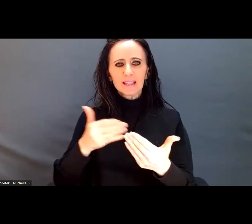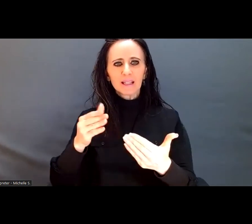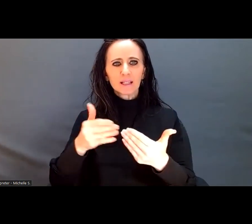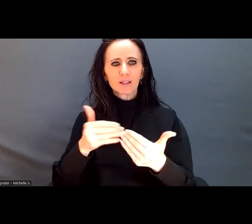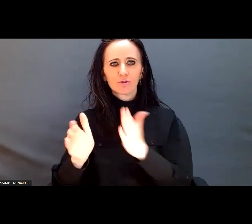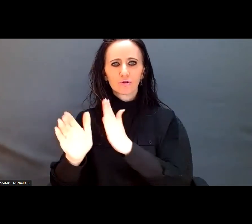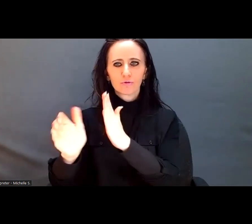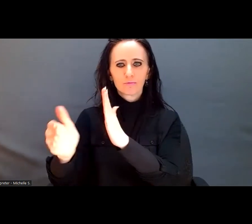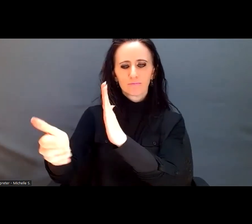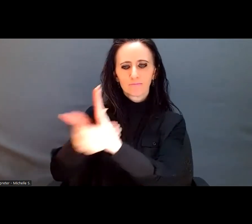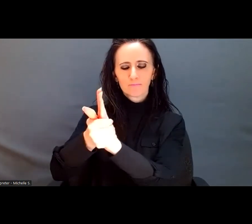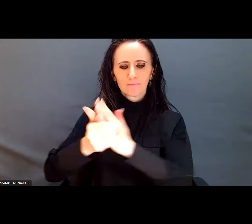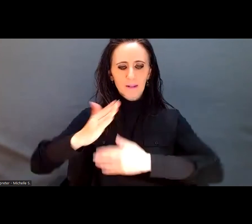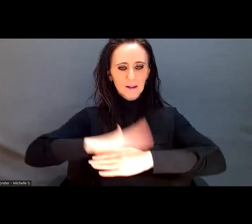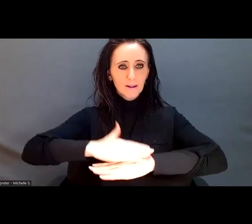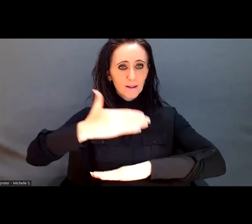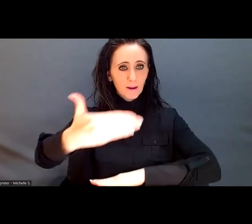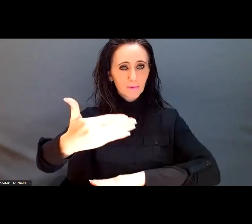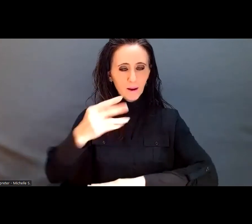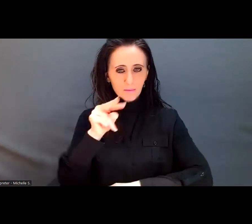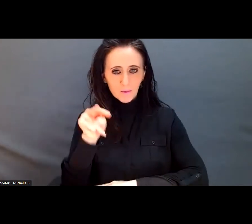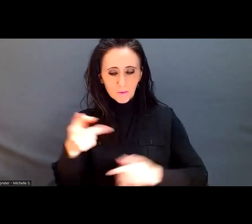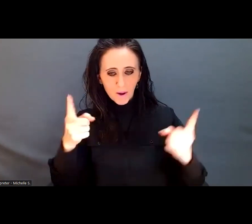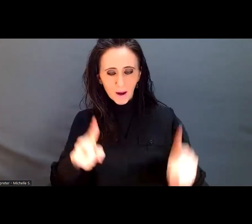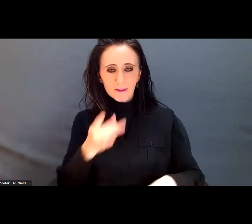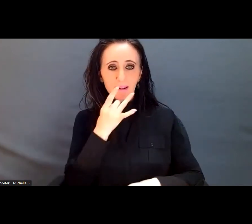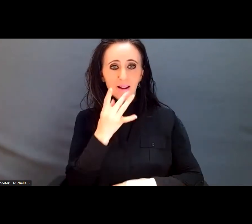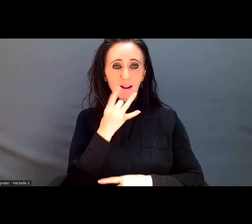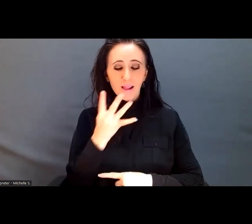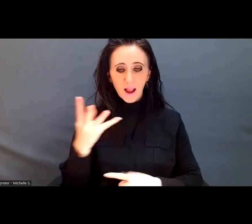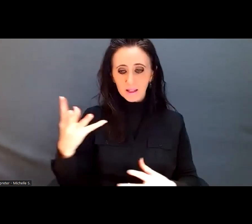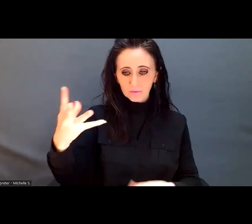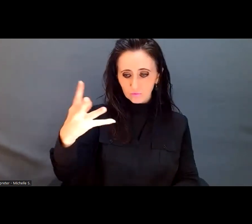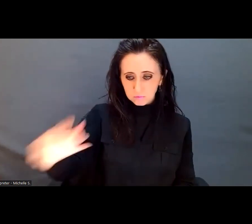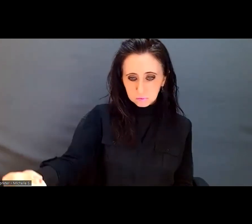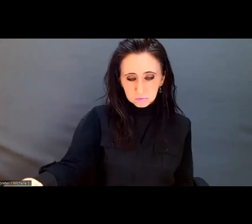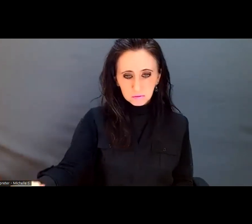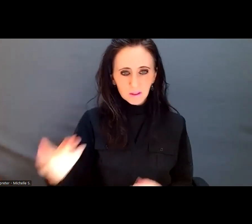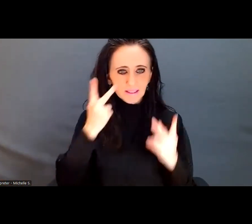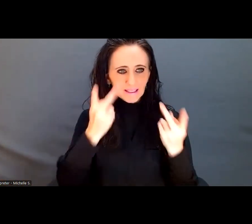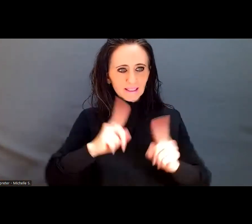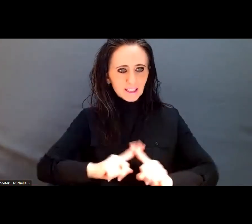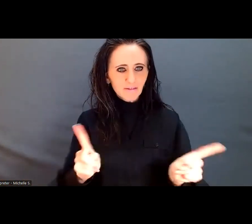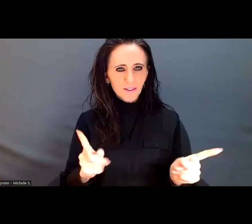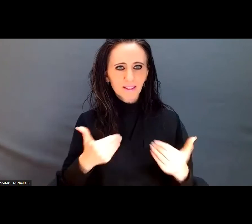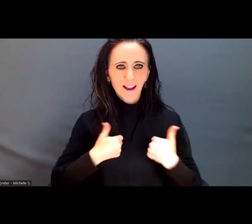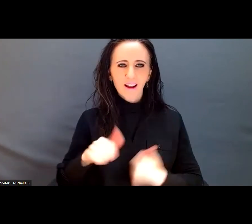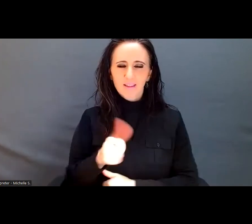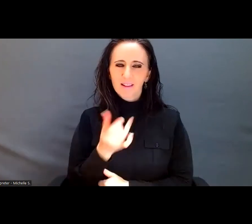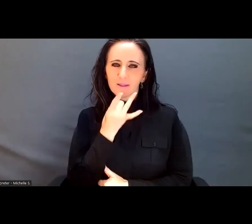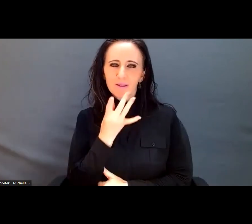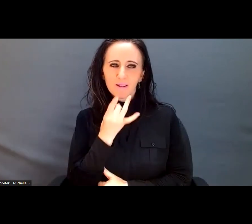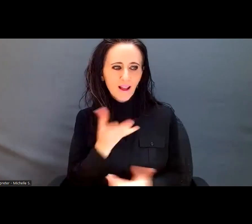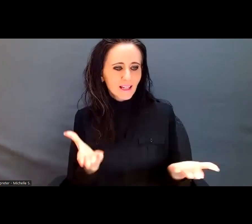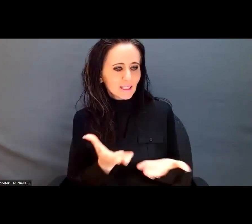the laptop. Look what happens if it goes away. I've got other lighting handy, so this may not be as